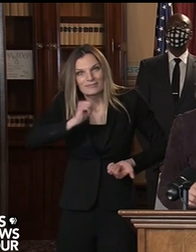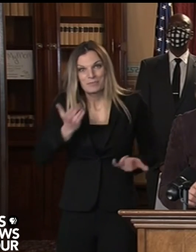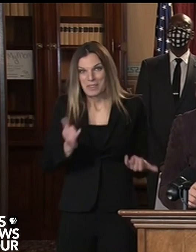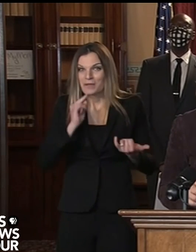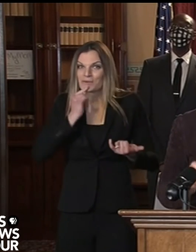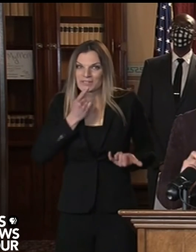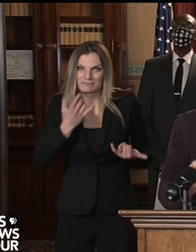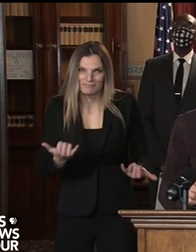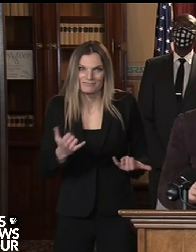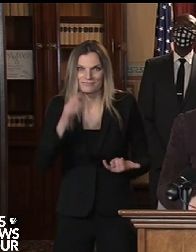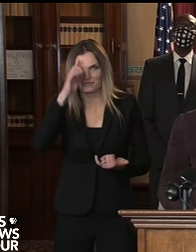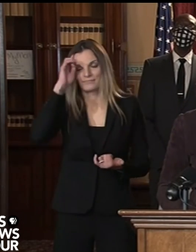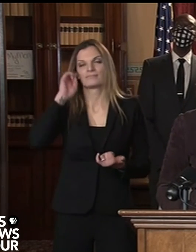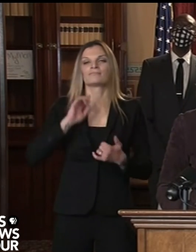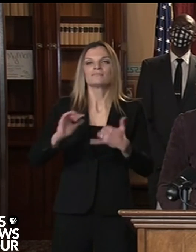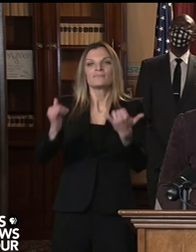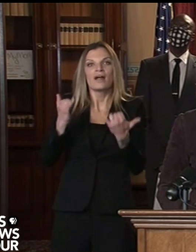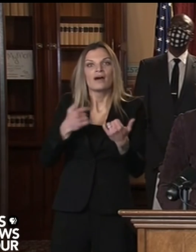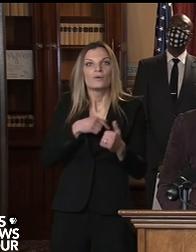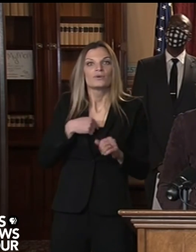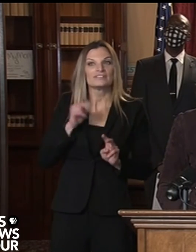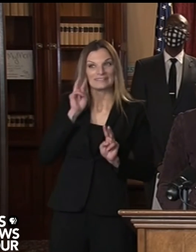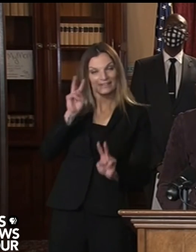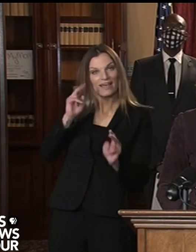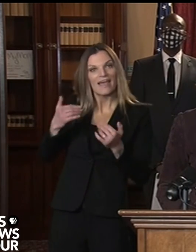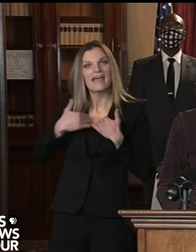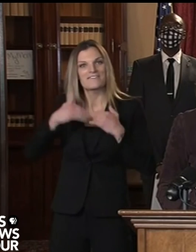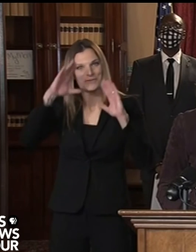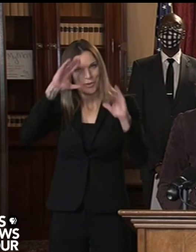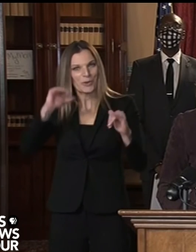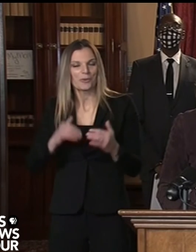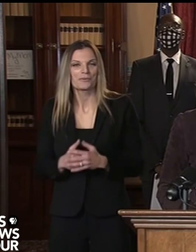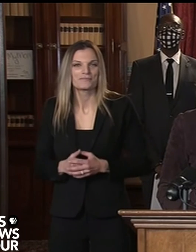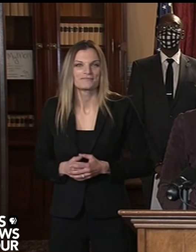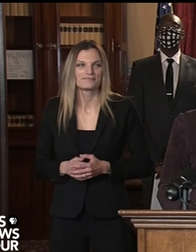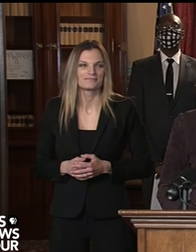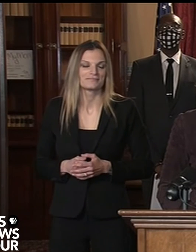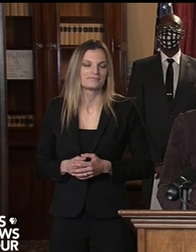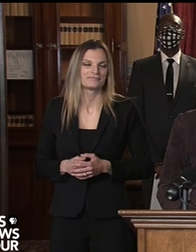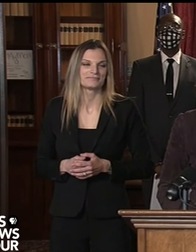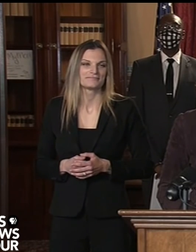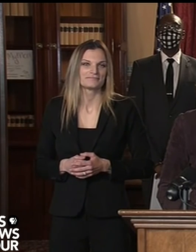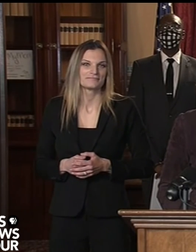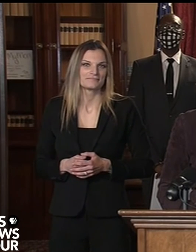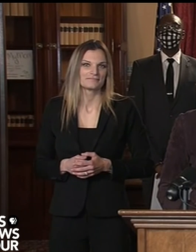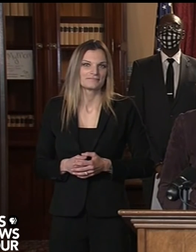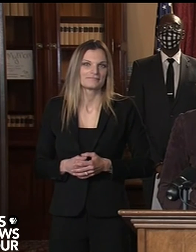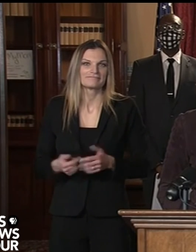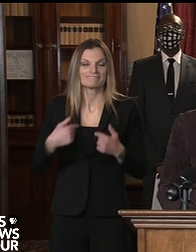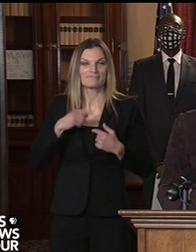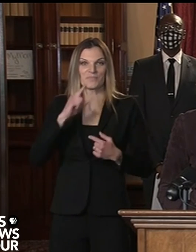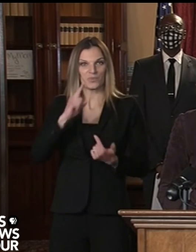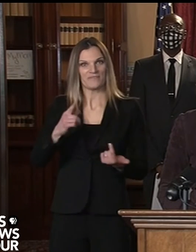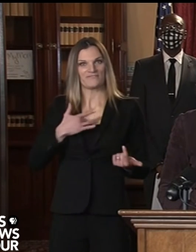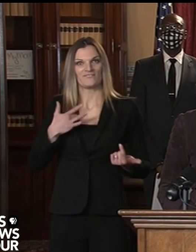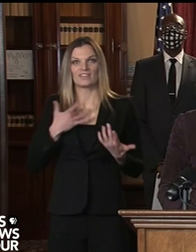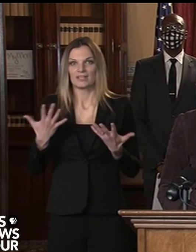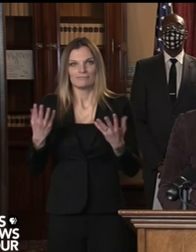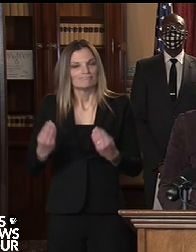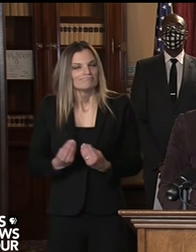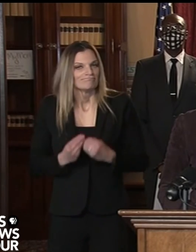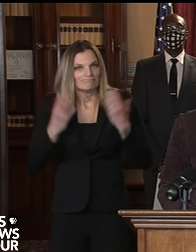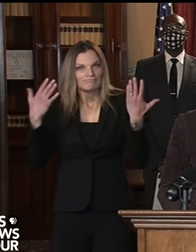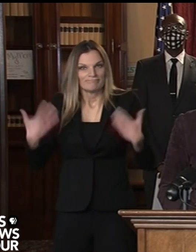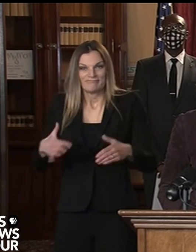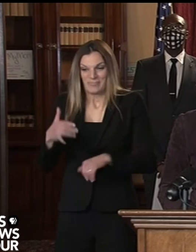There is a great deal of hope. I mean, I'm really just so inspired by the work that's